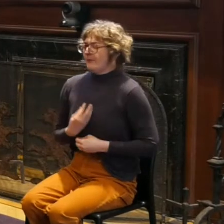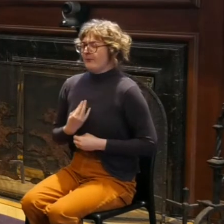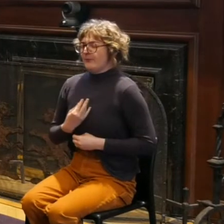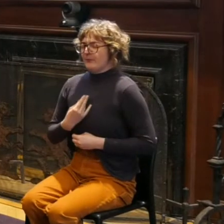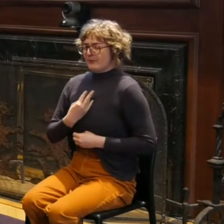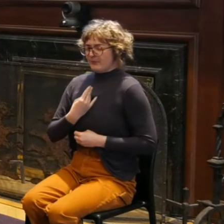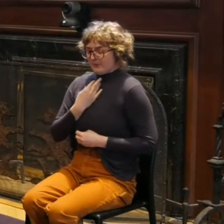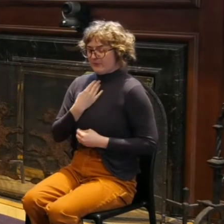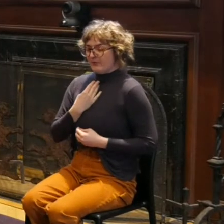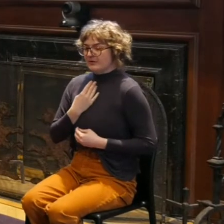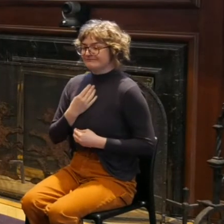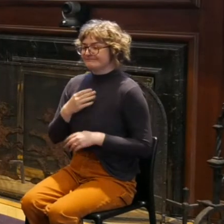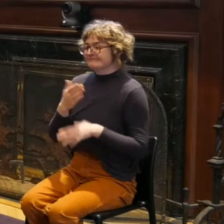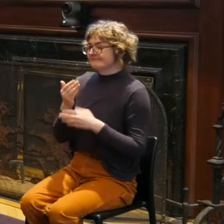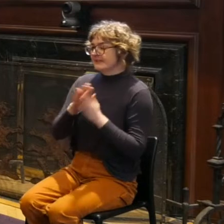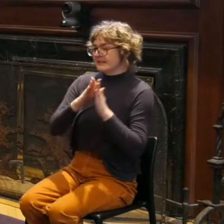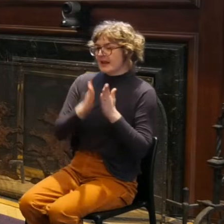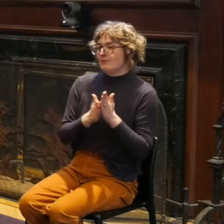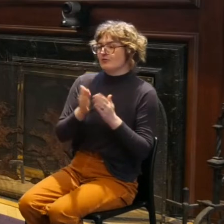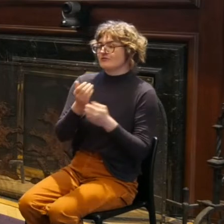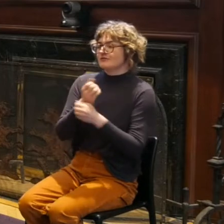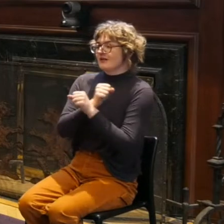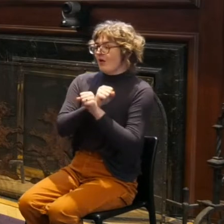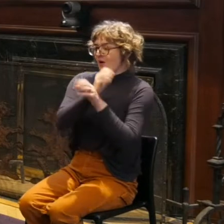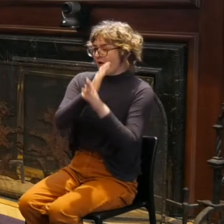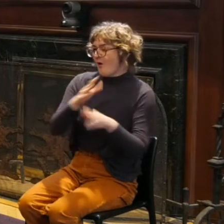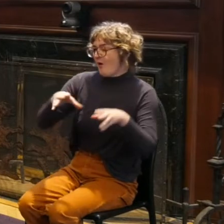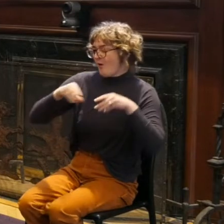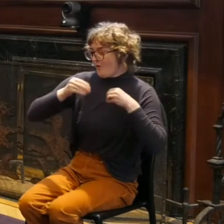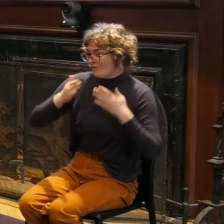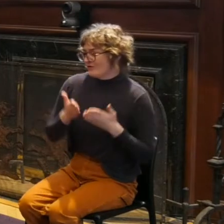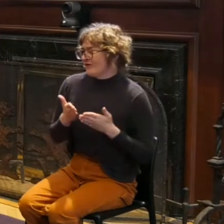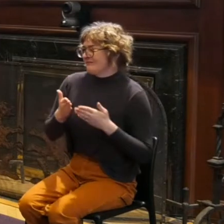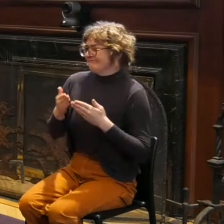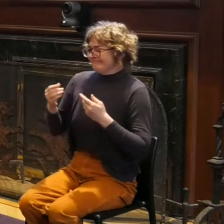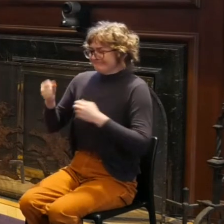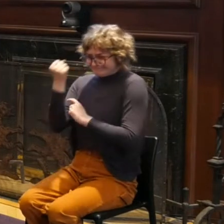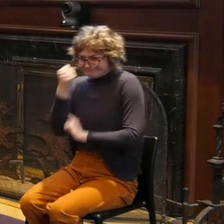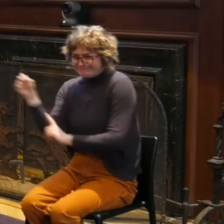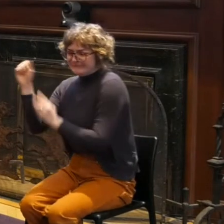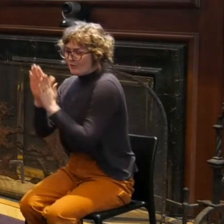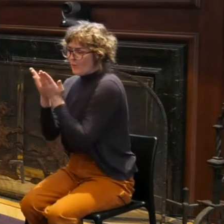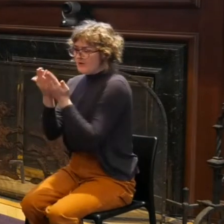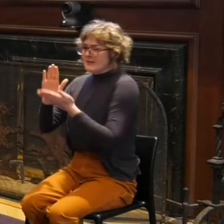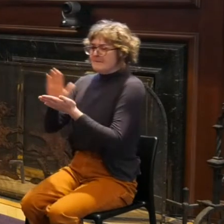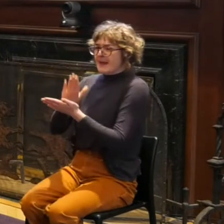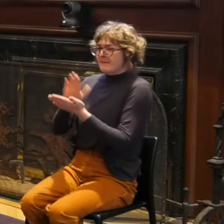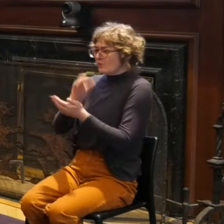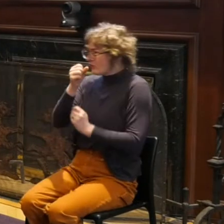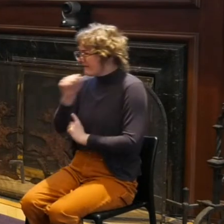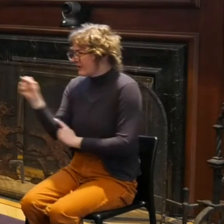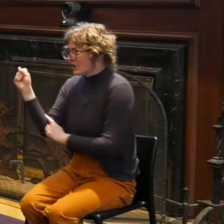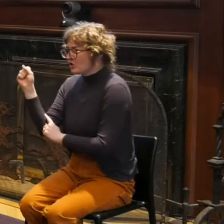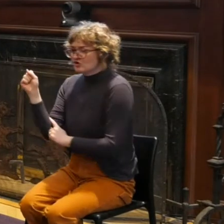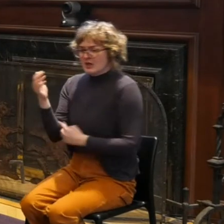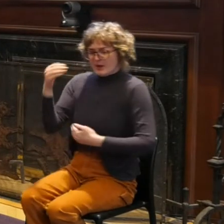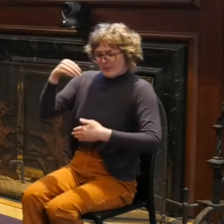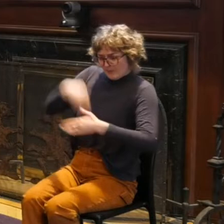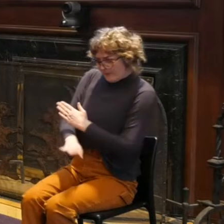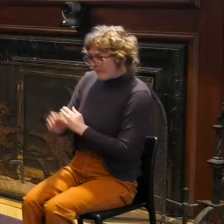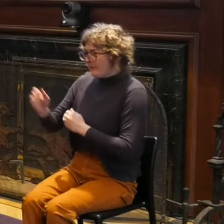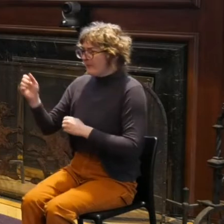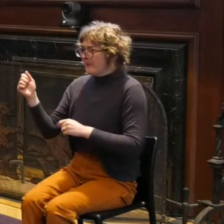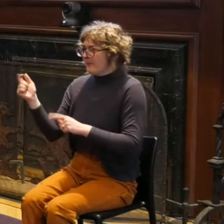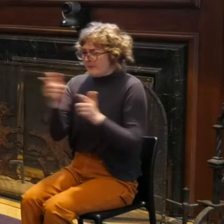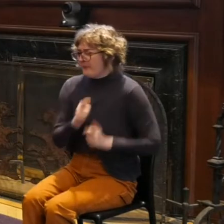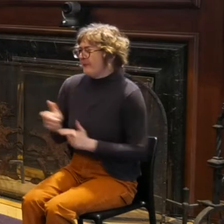throats. Neighbor slave owners discovered this rebellion of words, this paper revolution. They burst into it with sticks